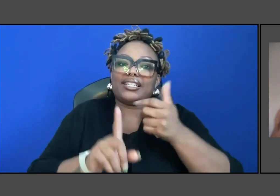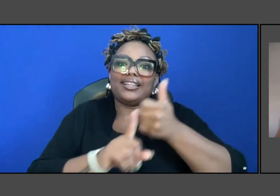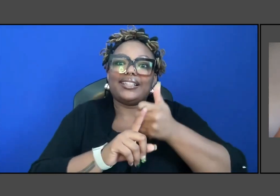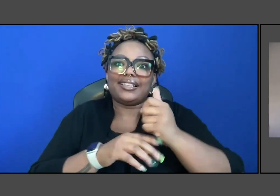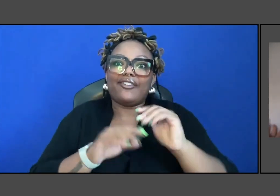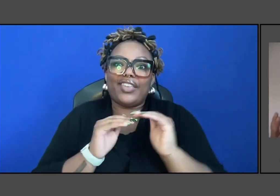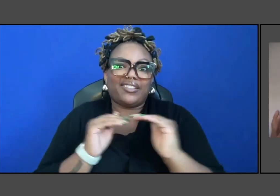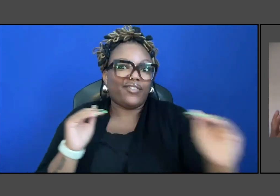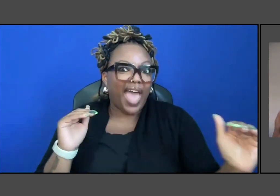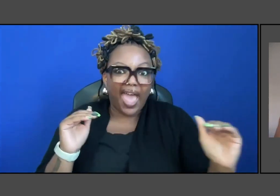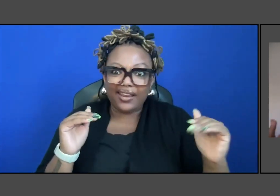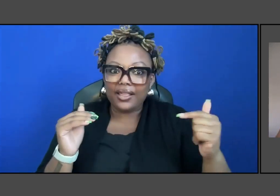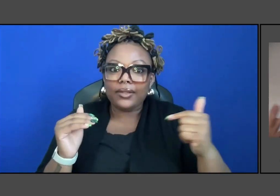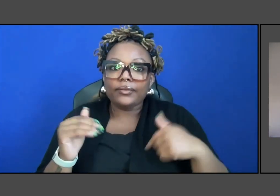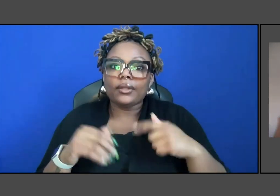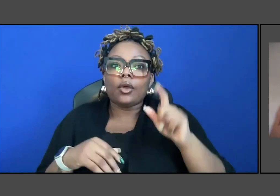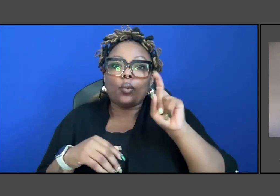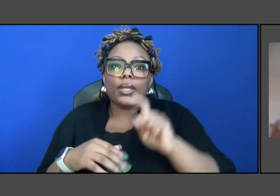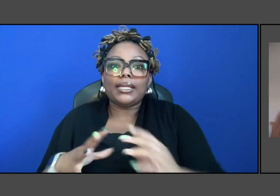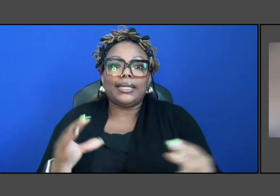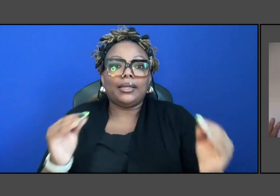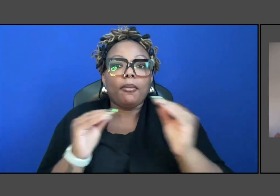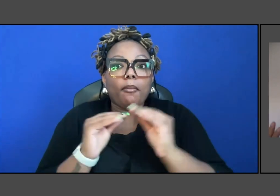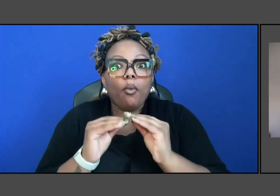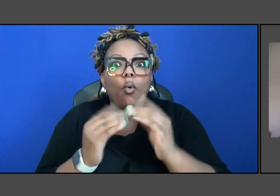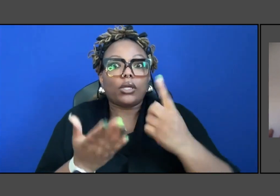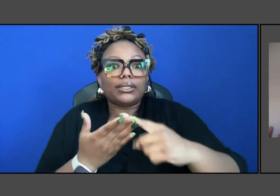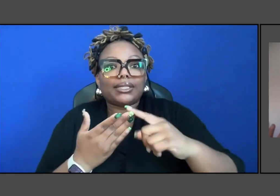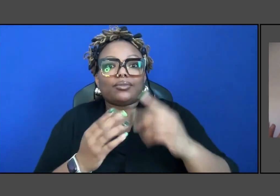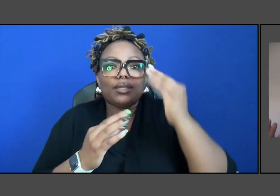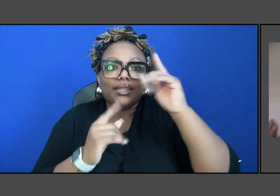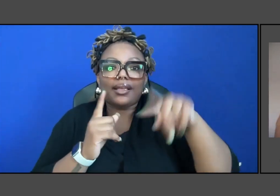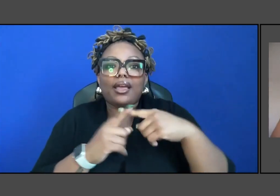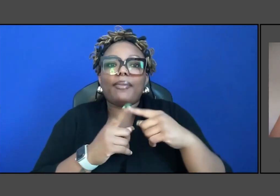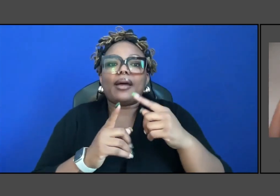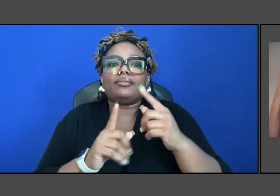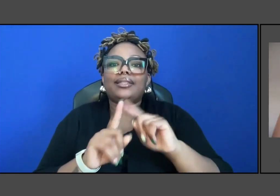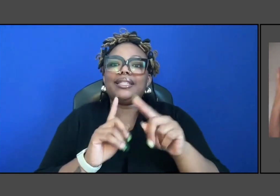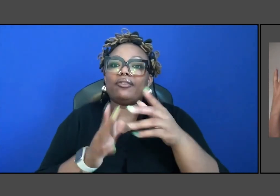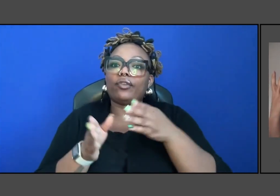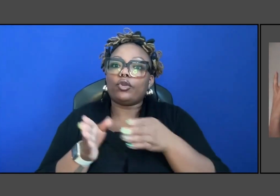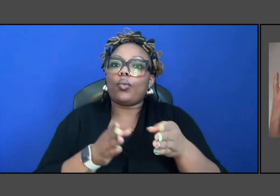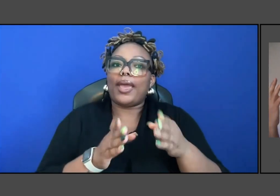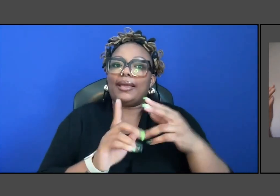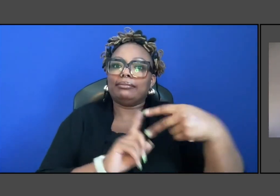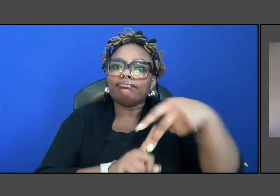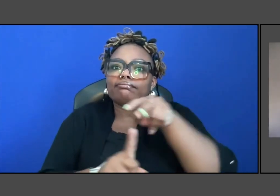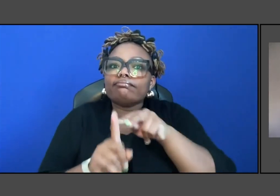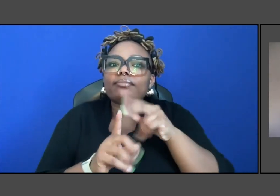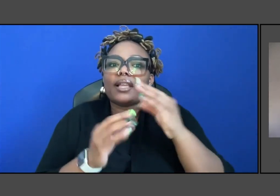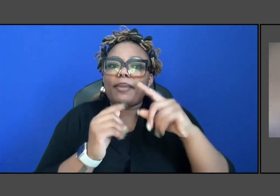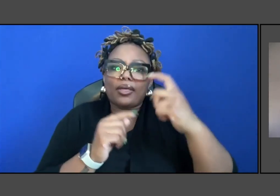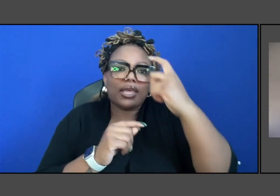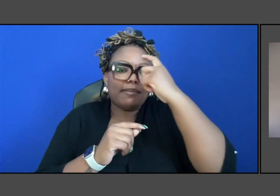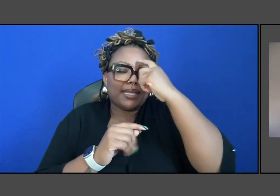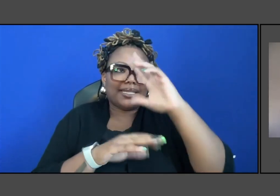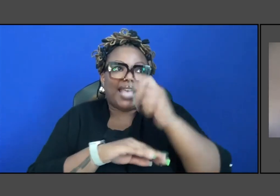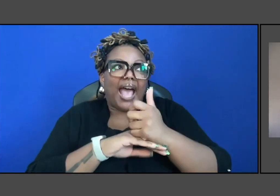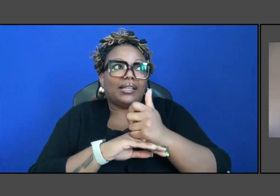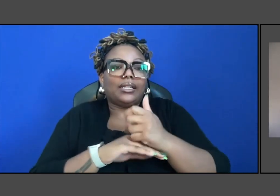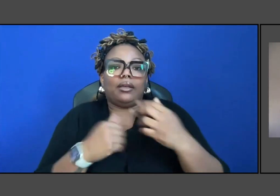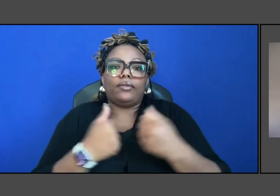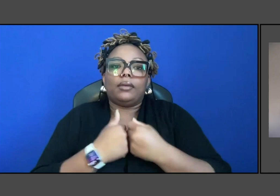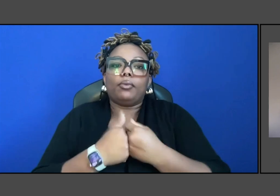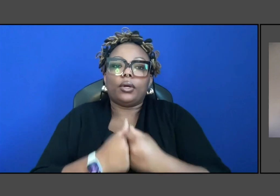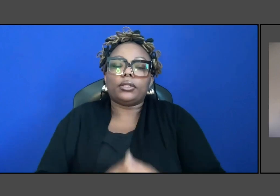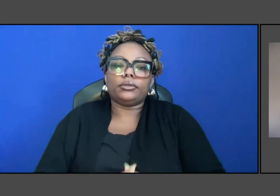need to think about those multiple ways of thinking about the mentality of the border. Yeah. I